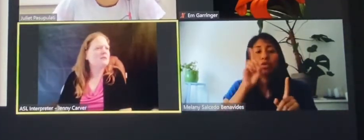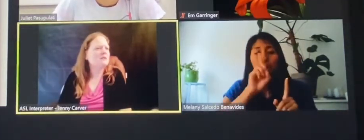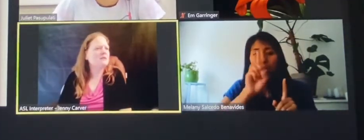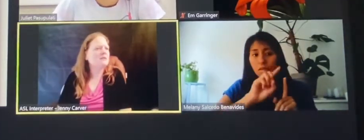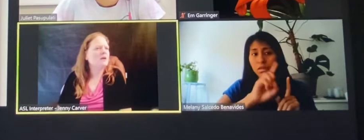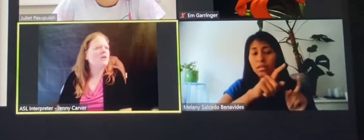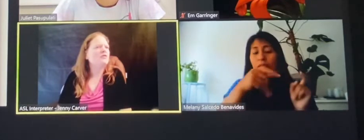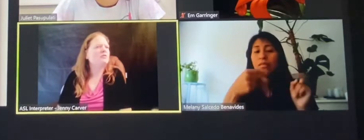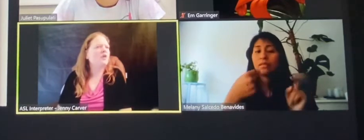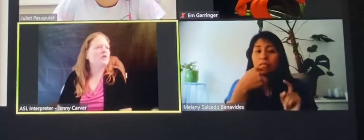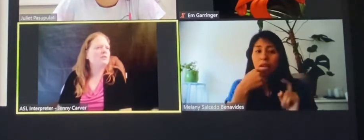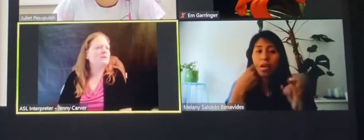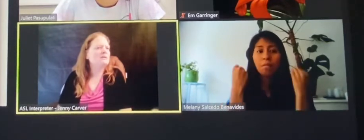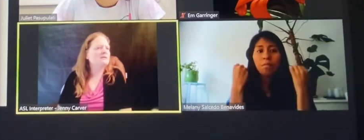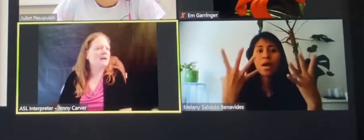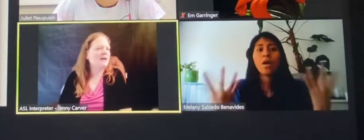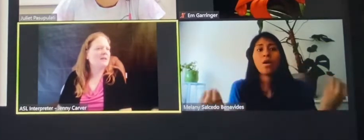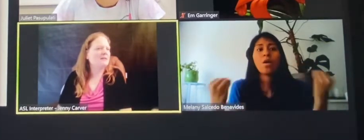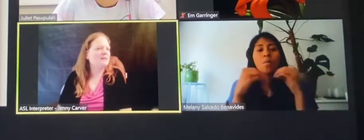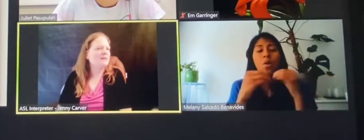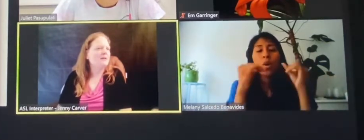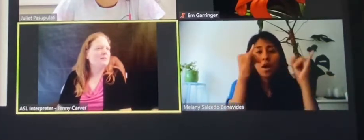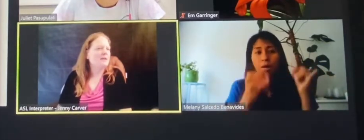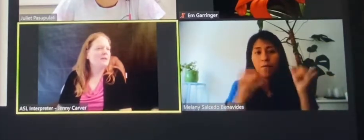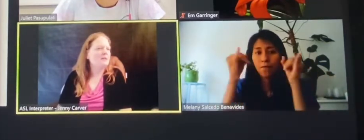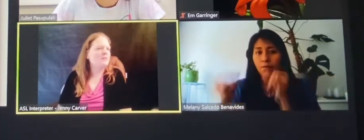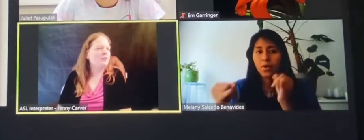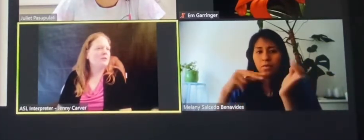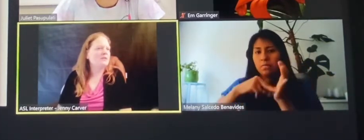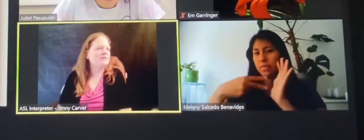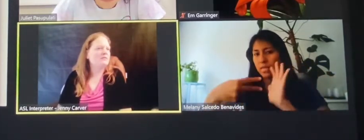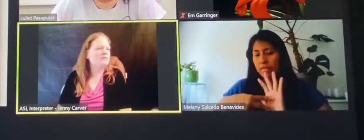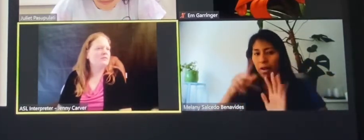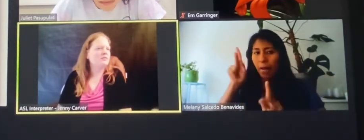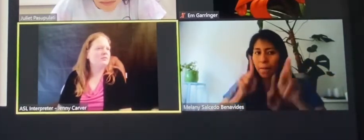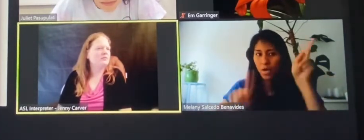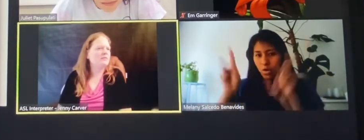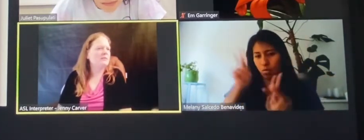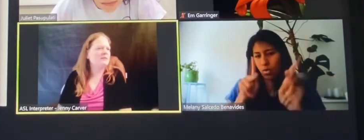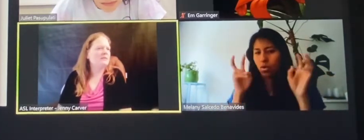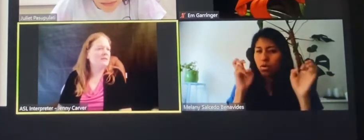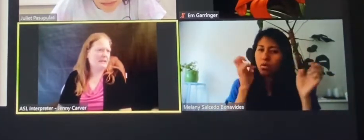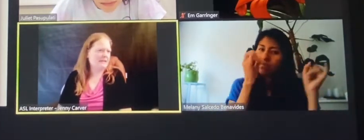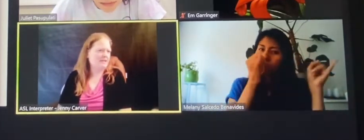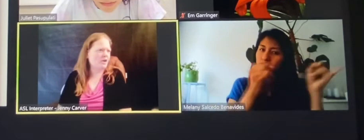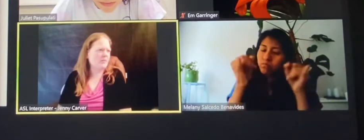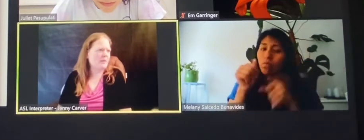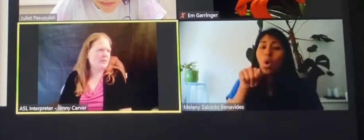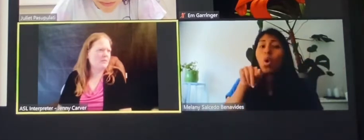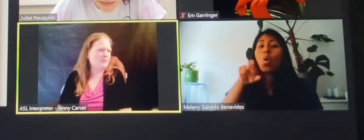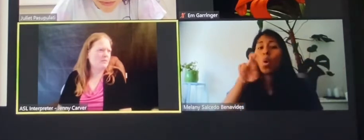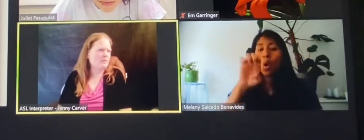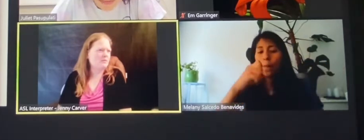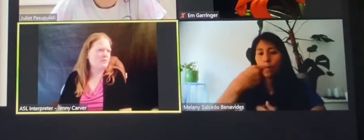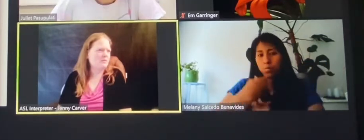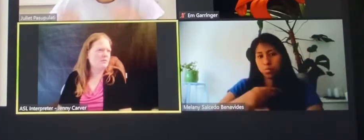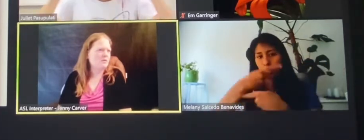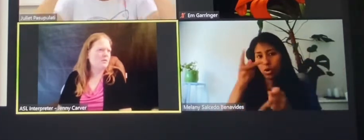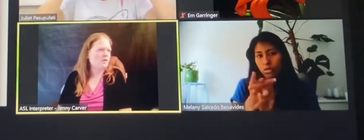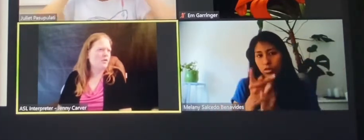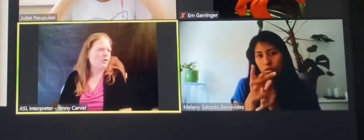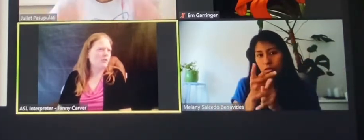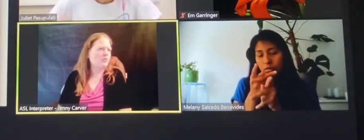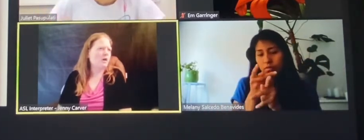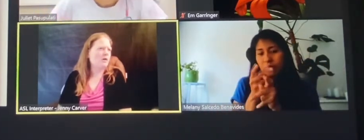mean, like, where many individuals mean people or